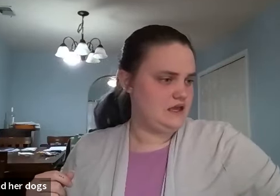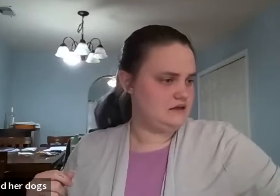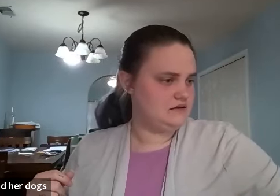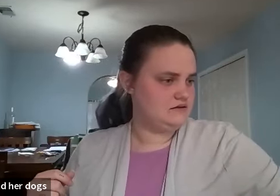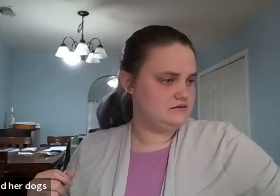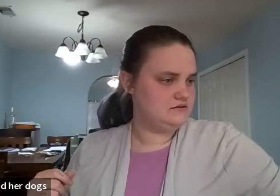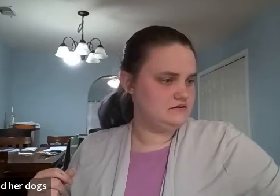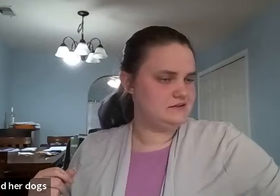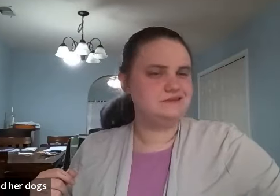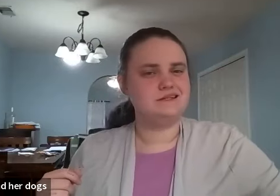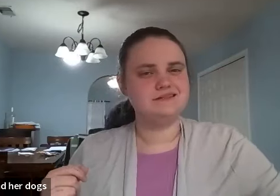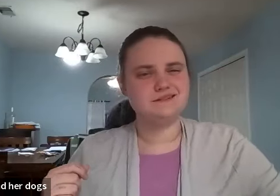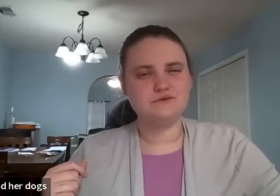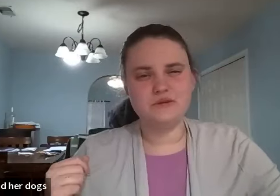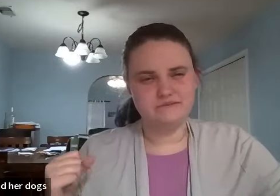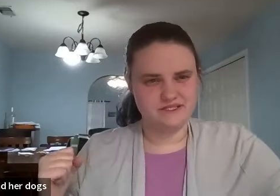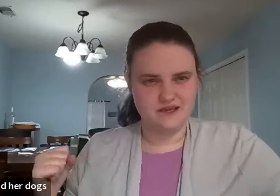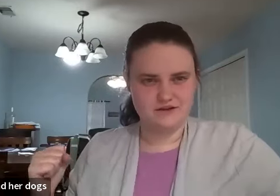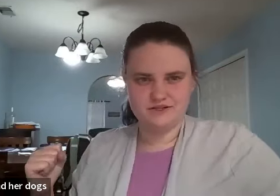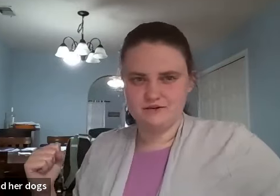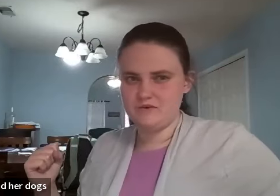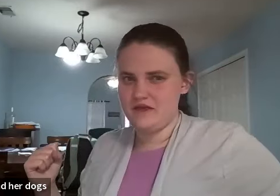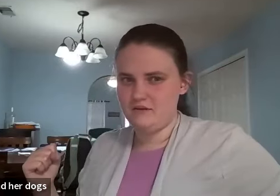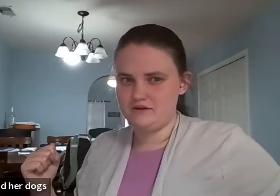And let's see, sweet potato. Do y'all remember that one?